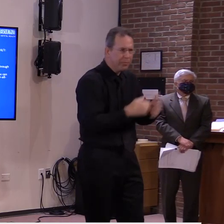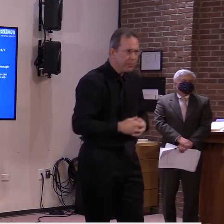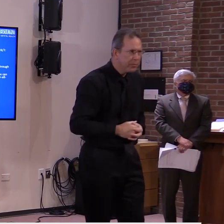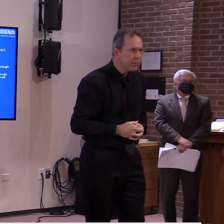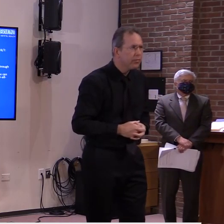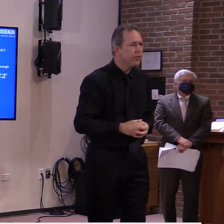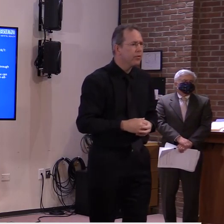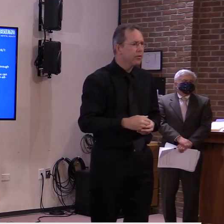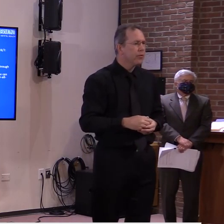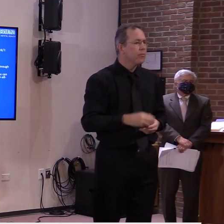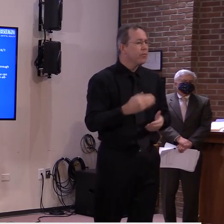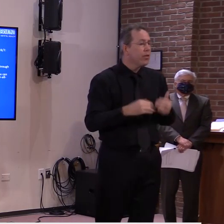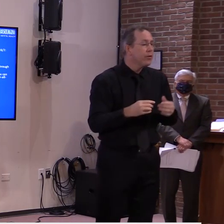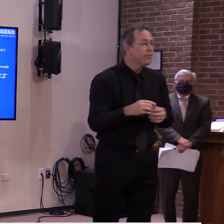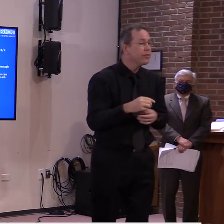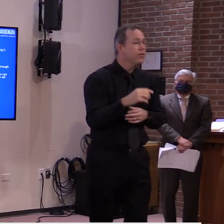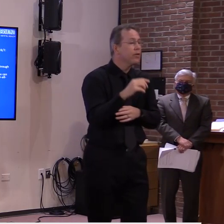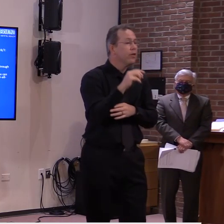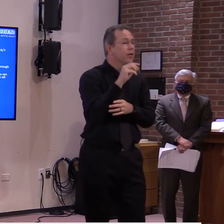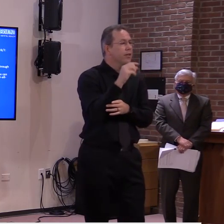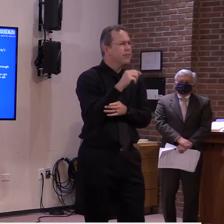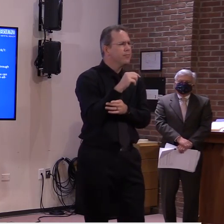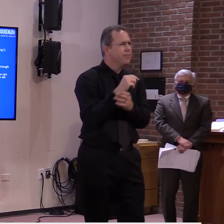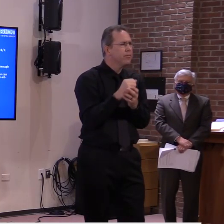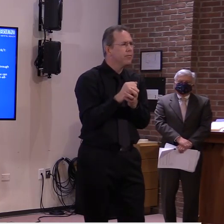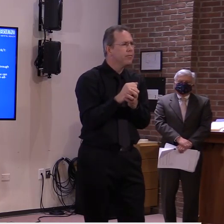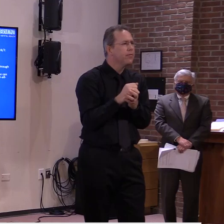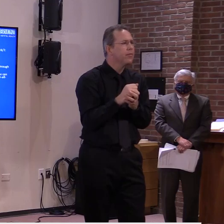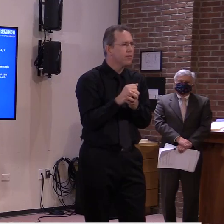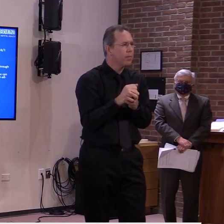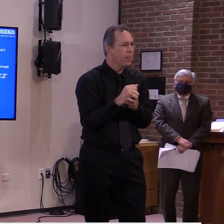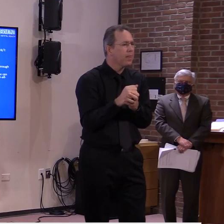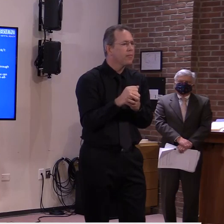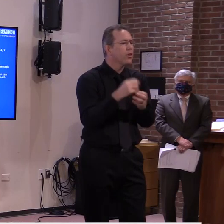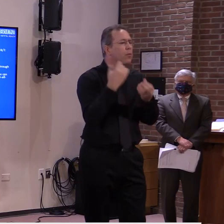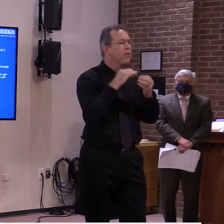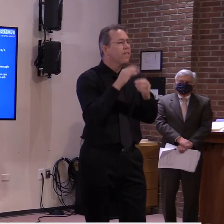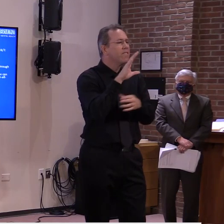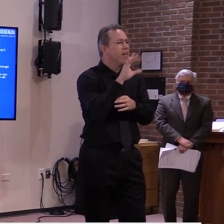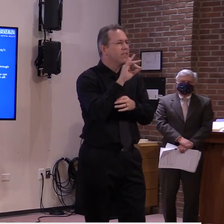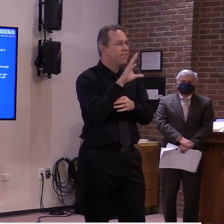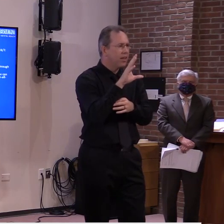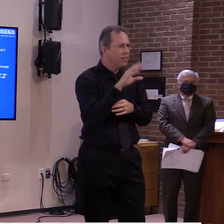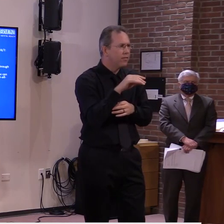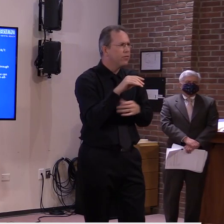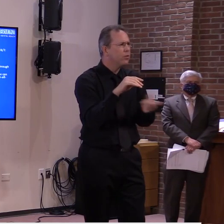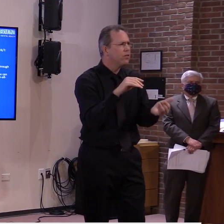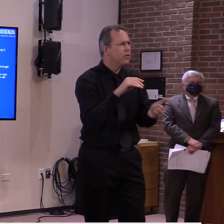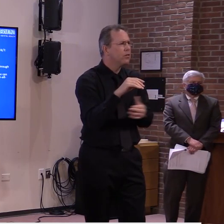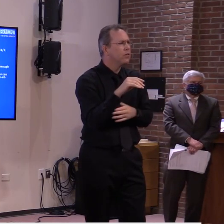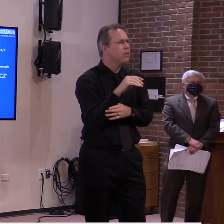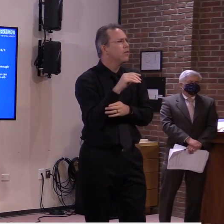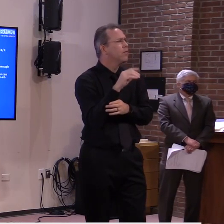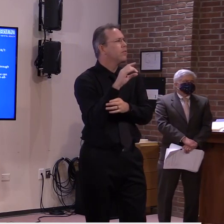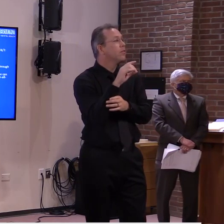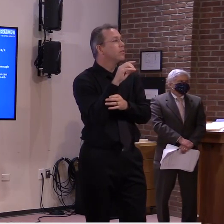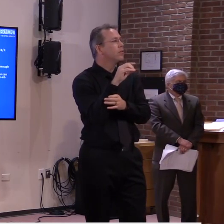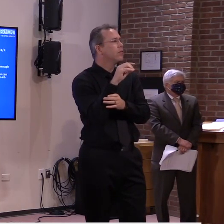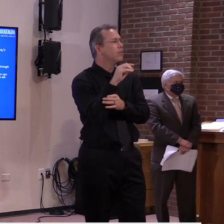802-565-LINK. The data does show an increase in opioid-related fatalities compared to last